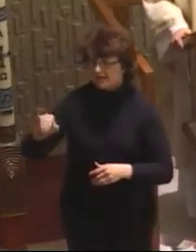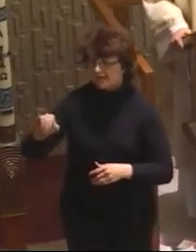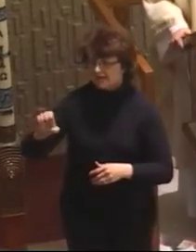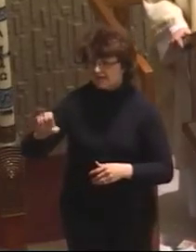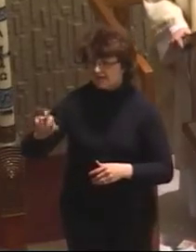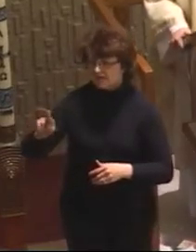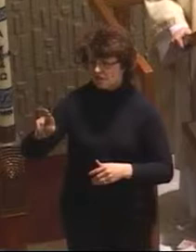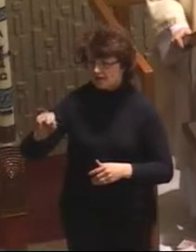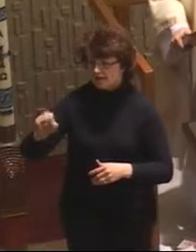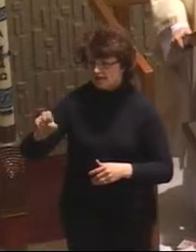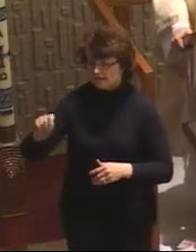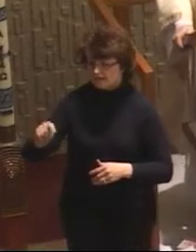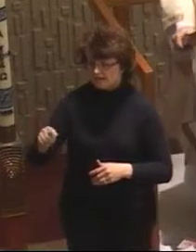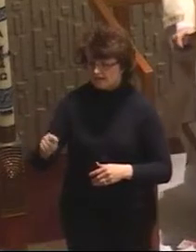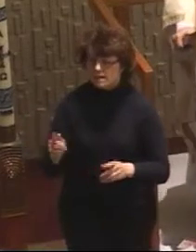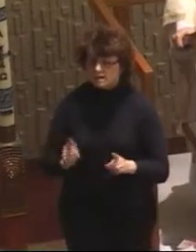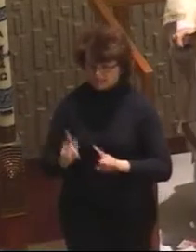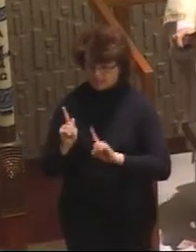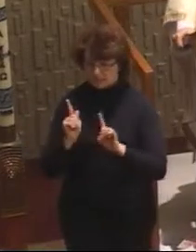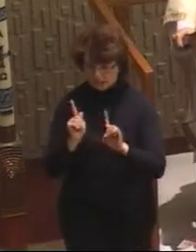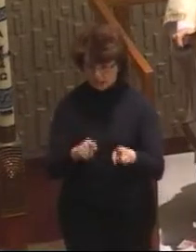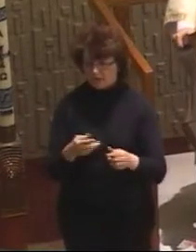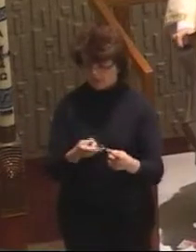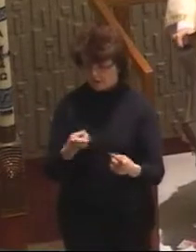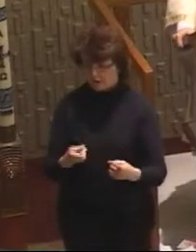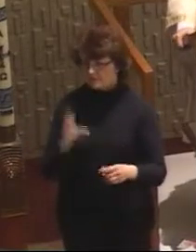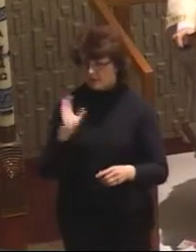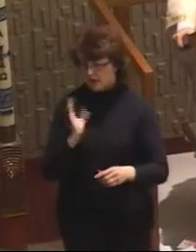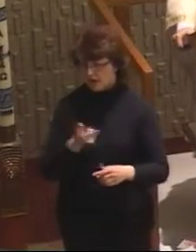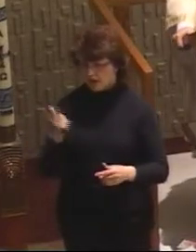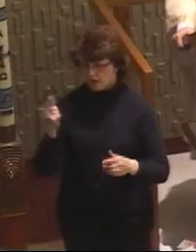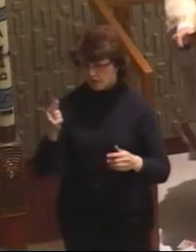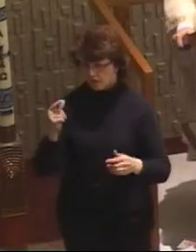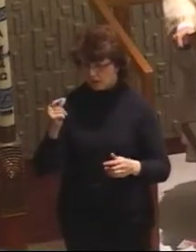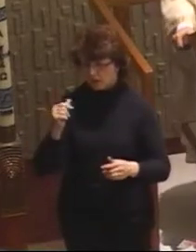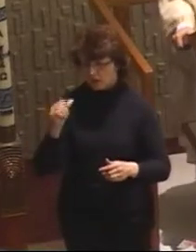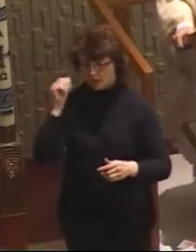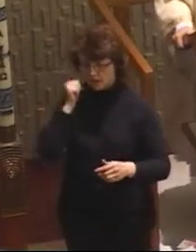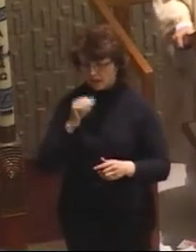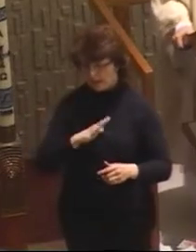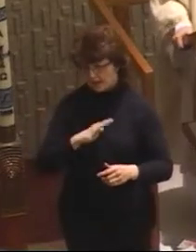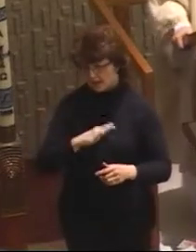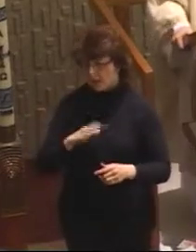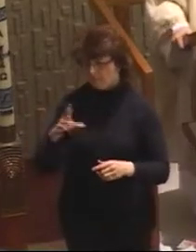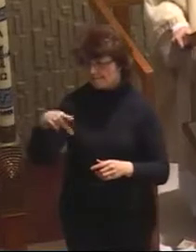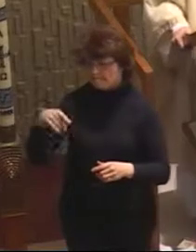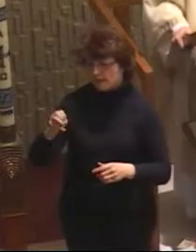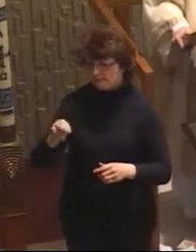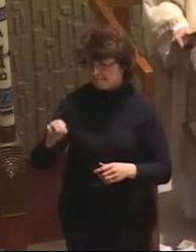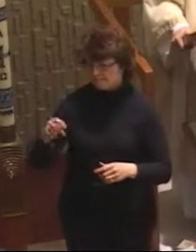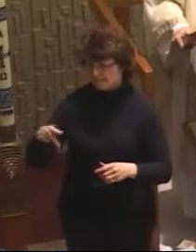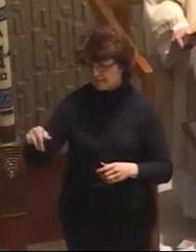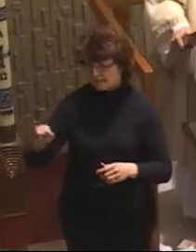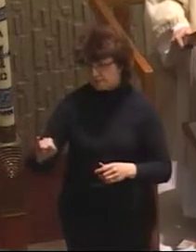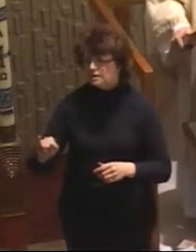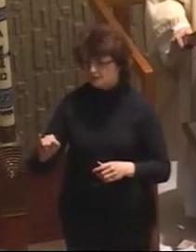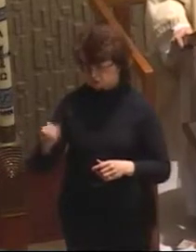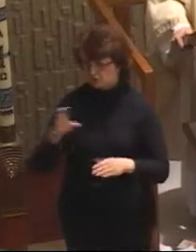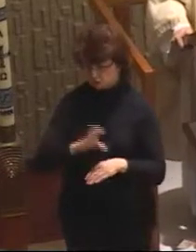Father Leon is coming from Our Lady of Pompeii in Lancaster. He's originally from the Black Rock area of Buffalo,